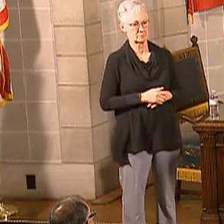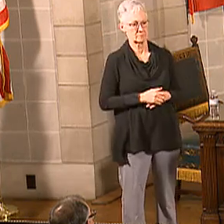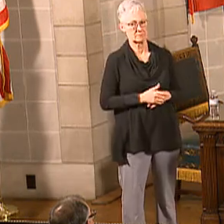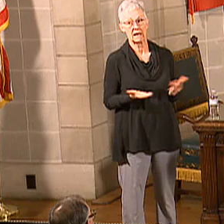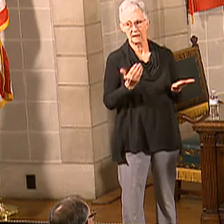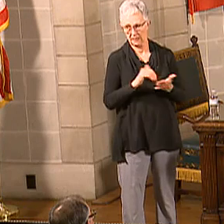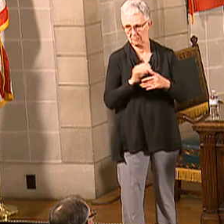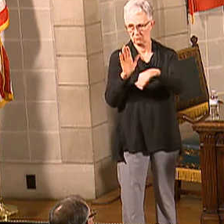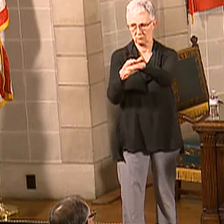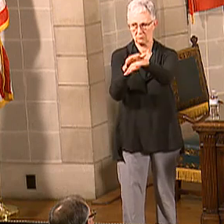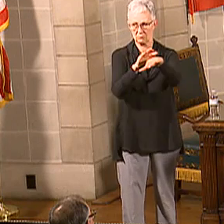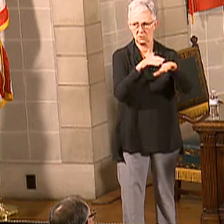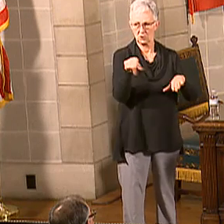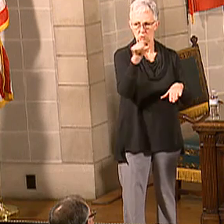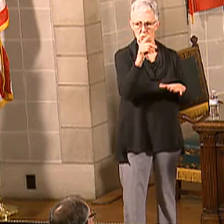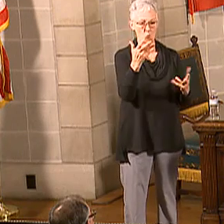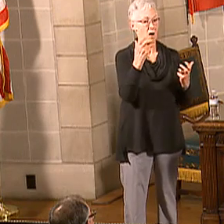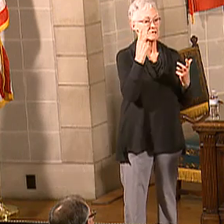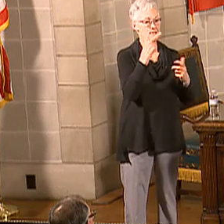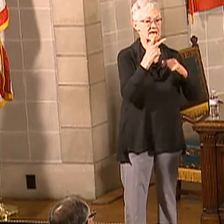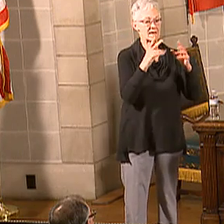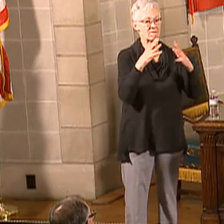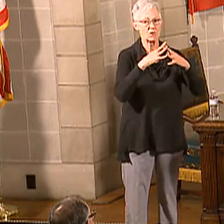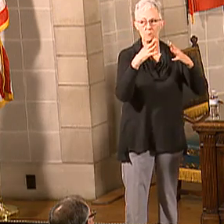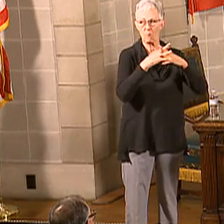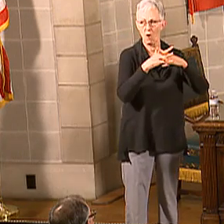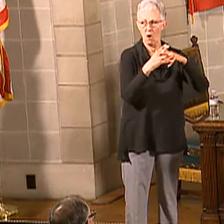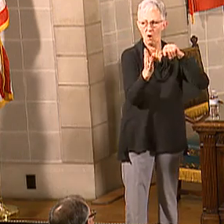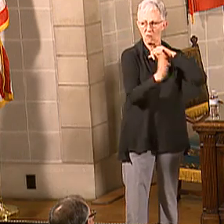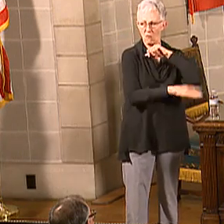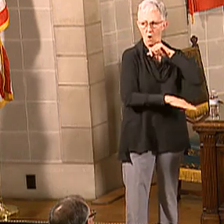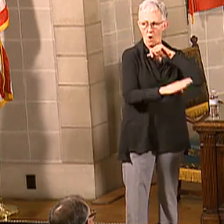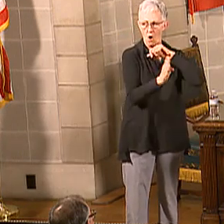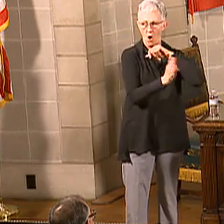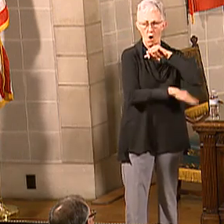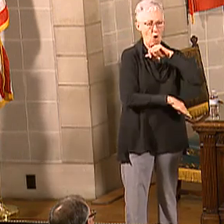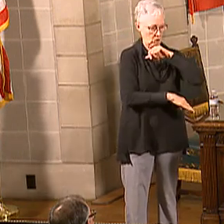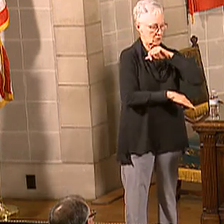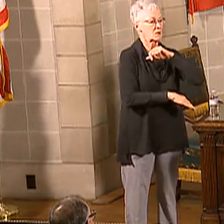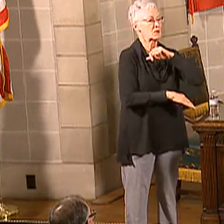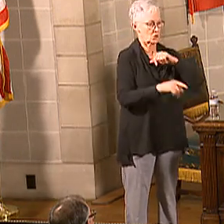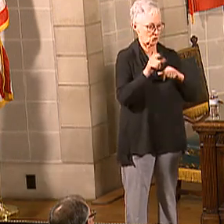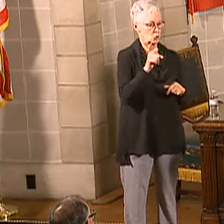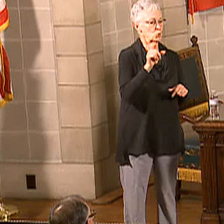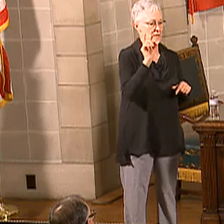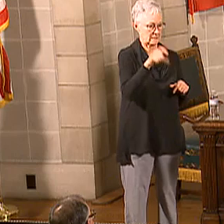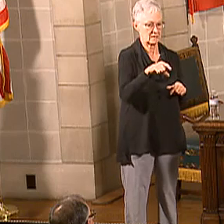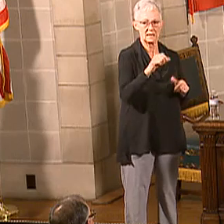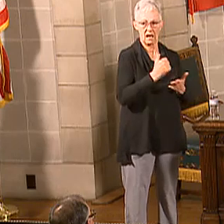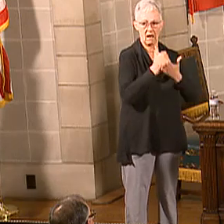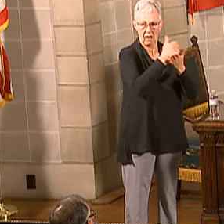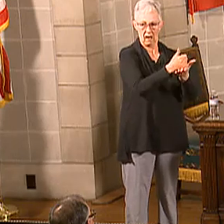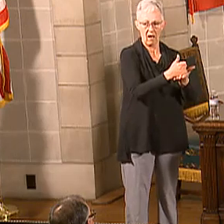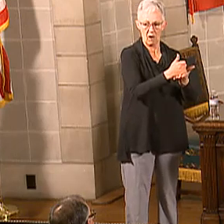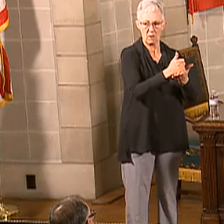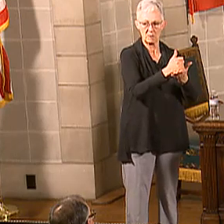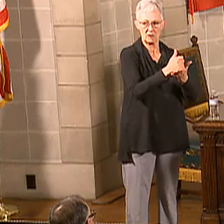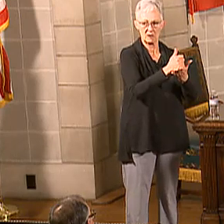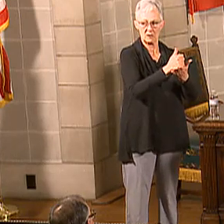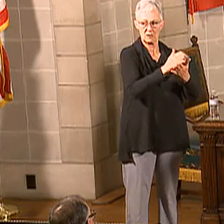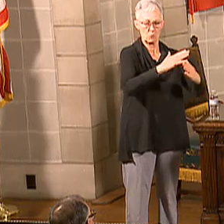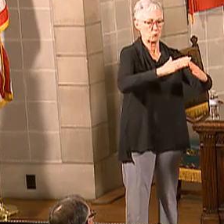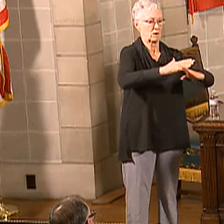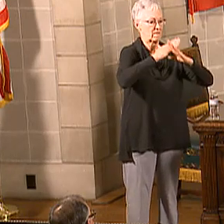Don't go to a group where there's more than 10 people. All right? If you're number 11, walk away. That's the way we slow the spread of the virus. That has been the